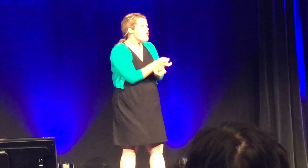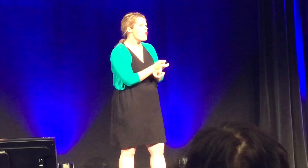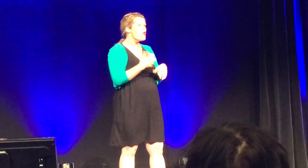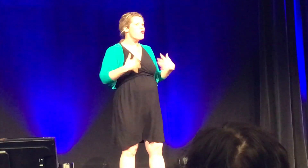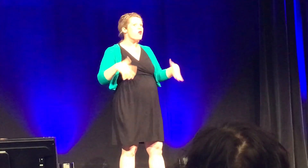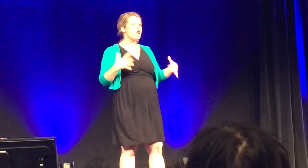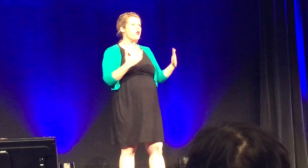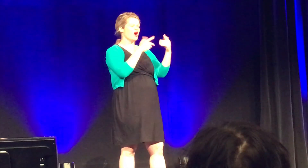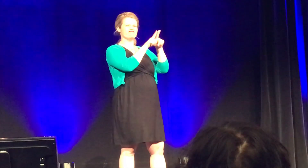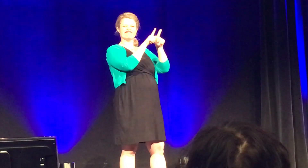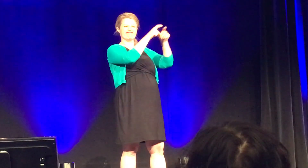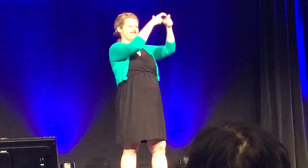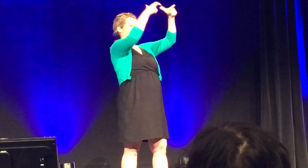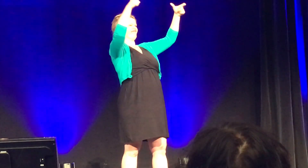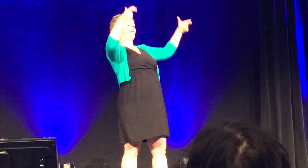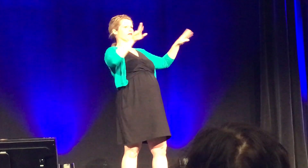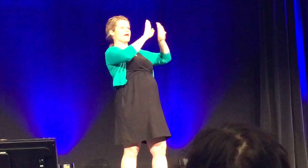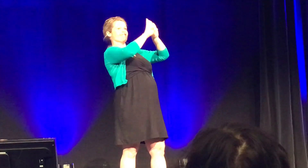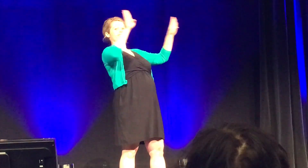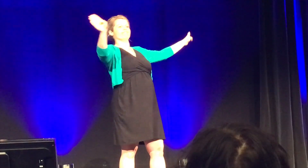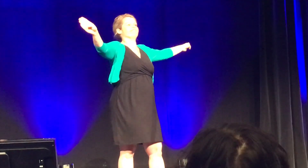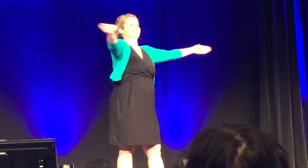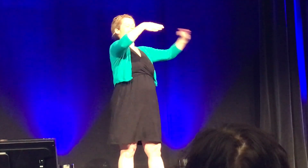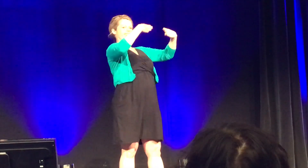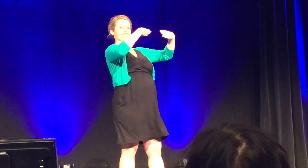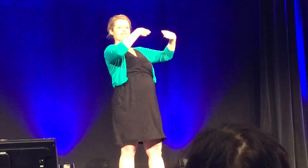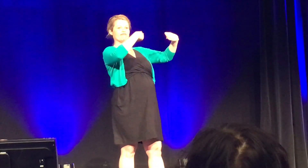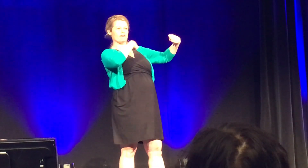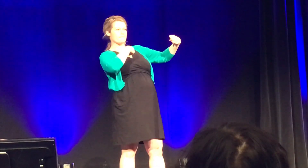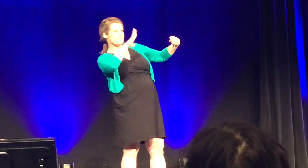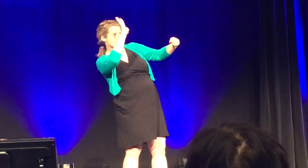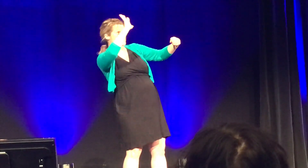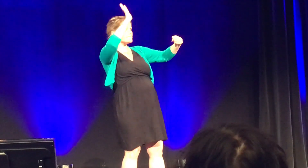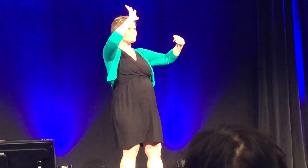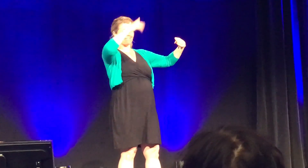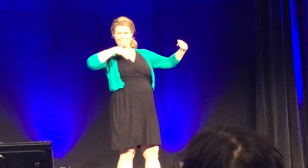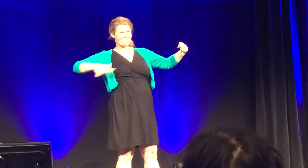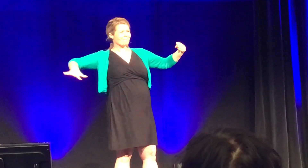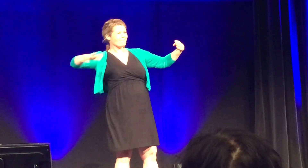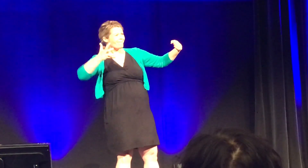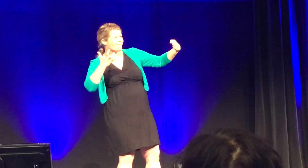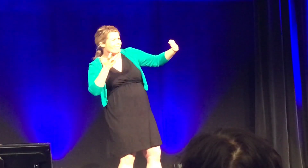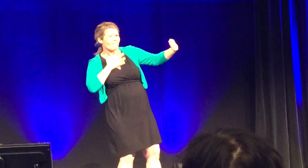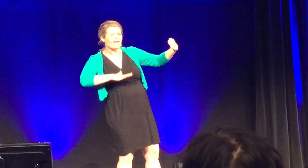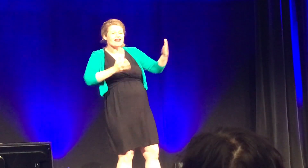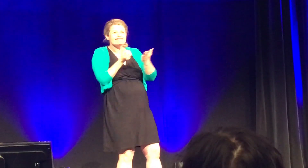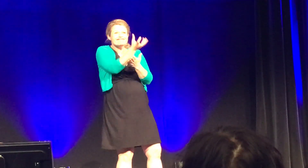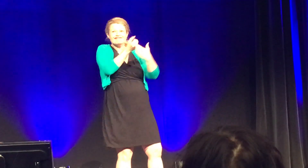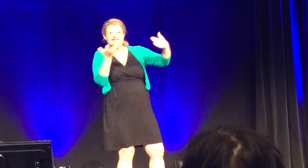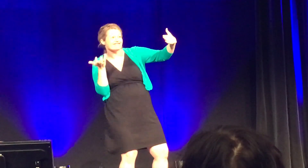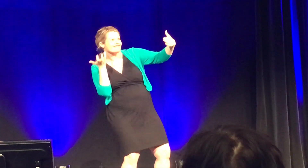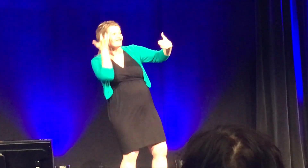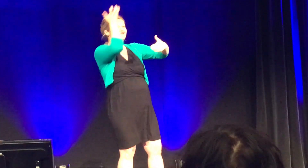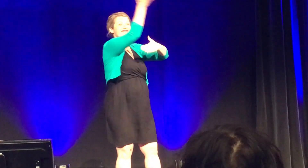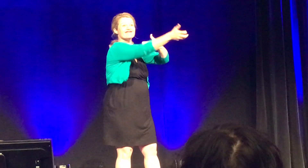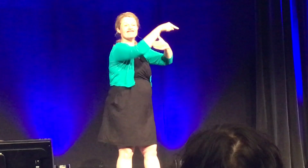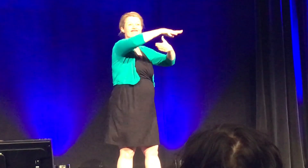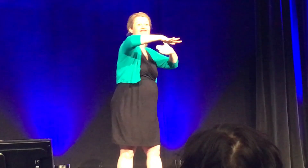each country, because we knew that this would be a real challenge and that we would face barriers in getting institutional